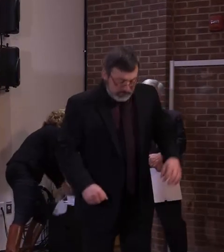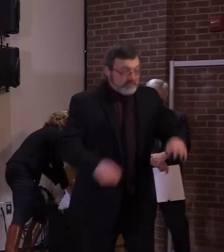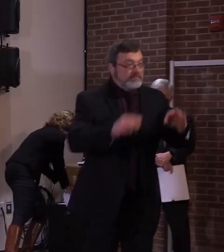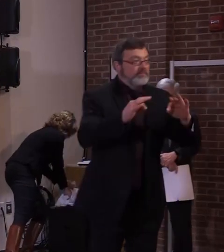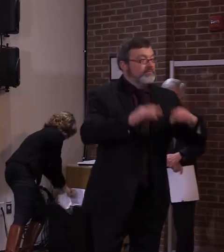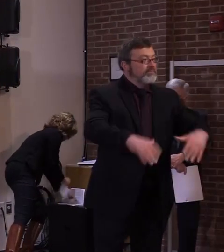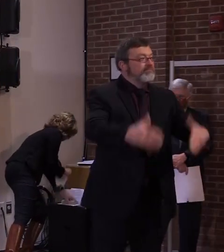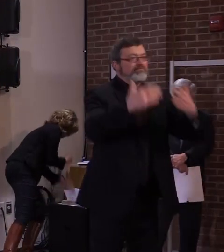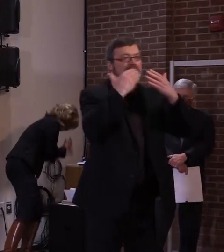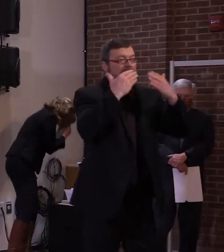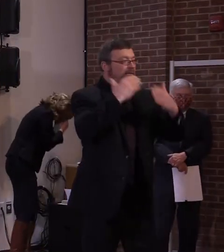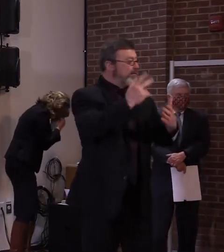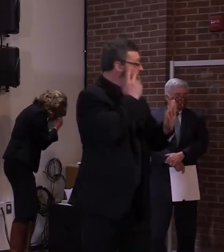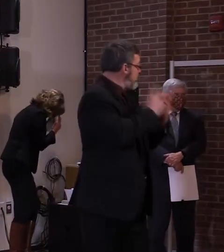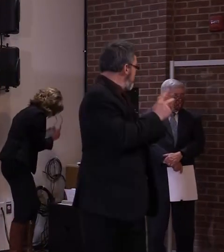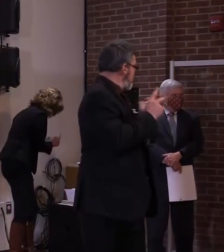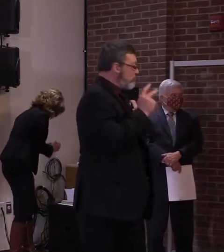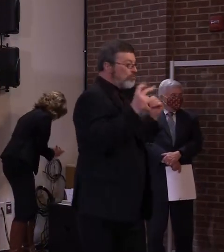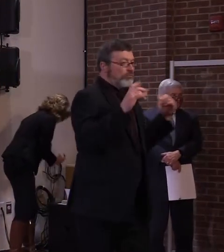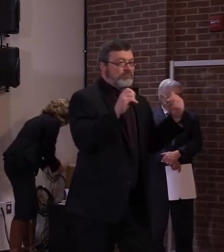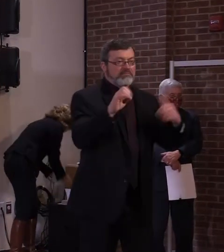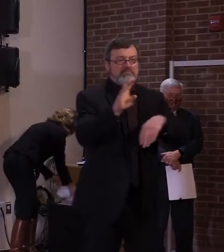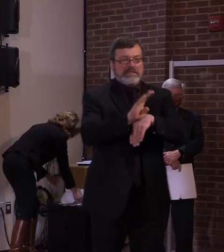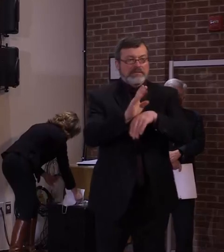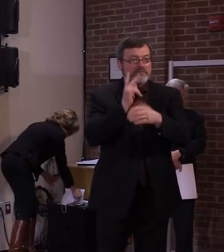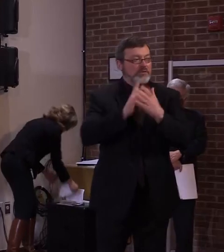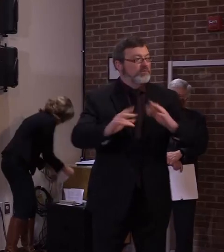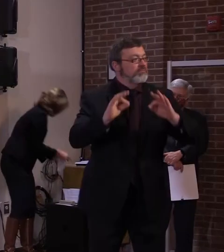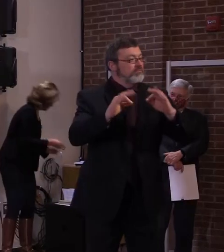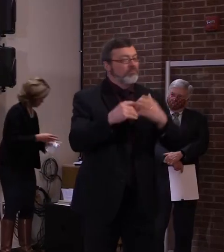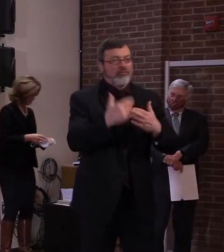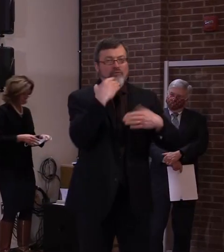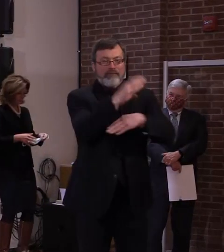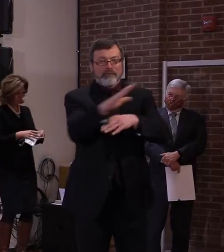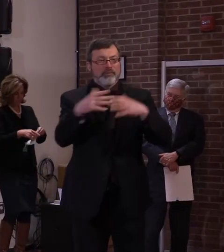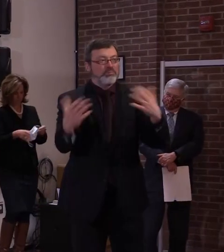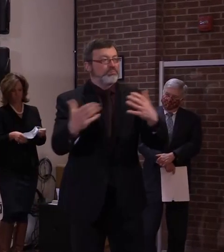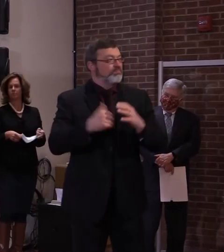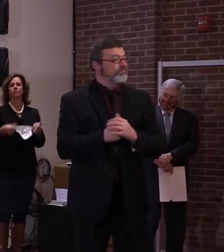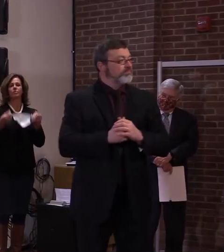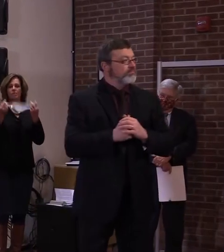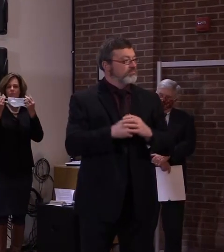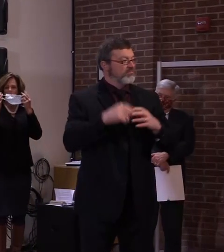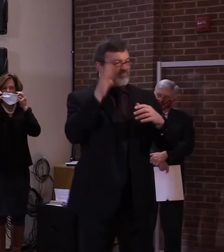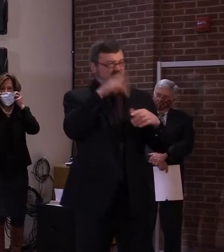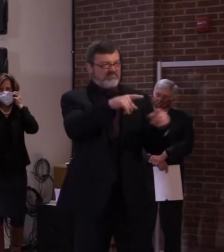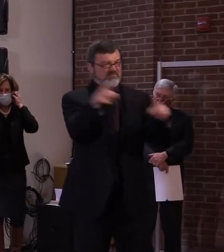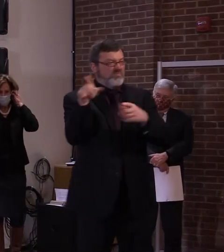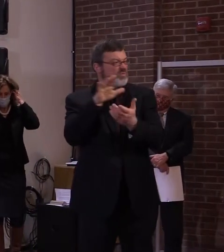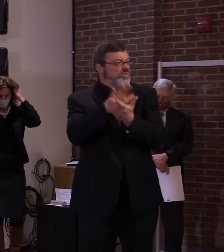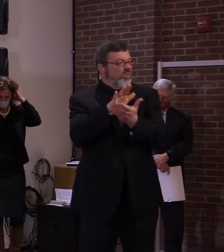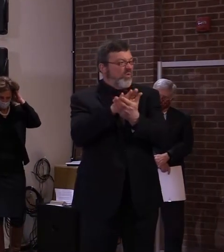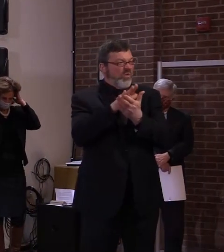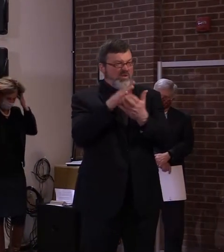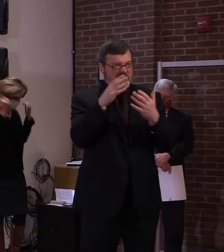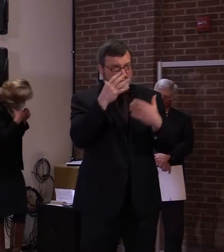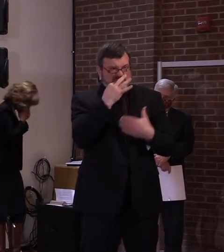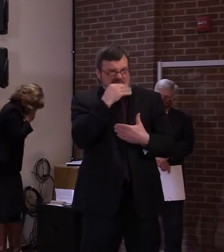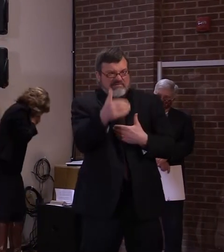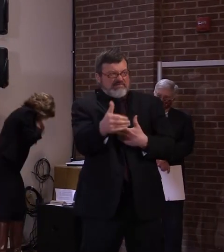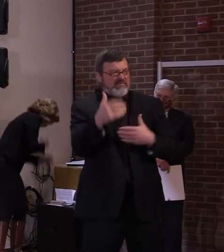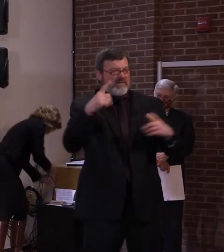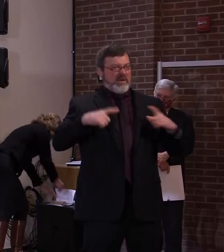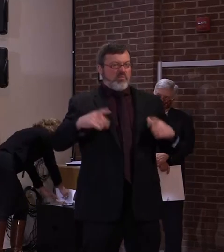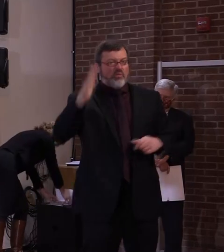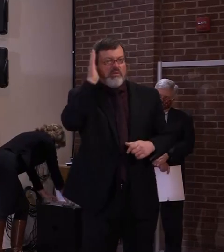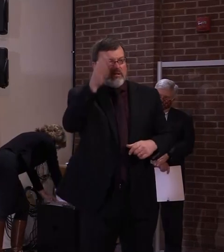Thank you, Secretary Curley. Good afternoon. Most of our schools will begin the holiday vacation on Thursday of this week. Last